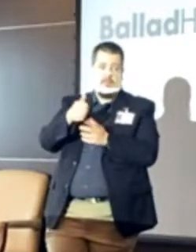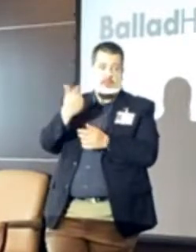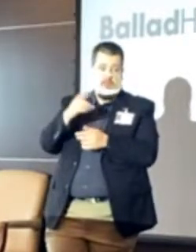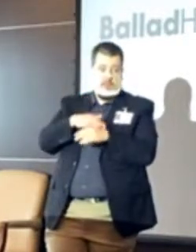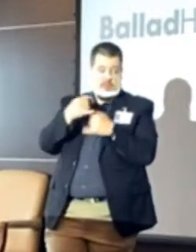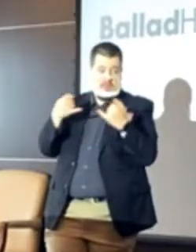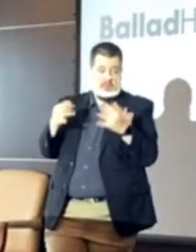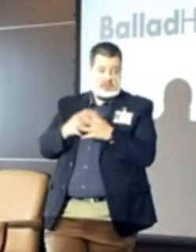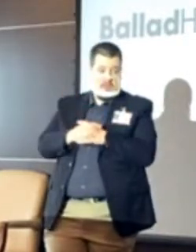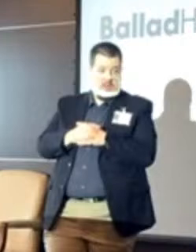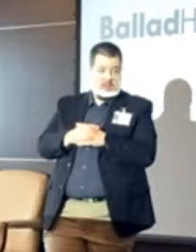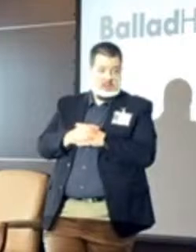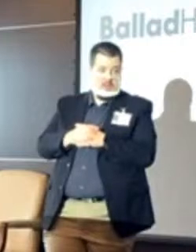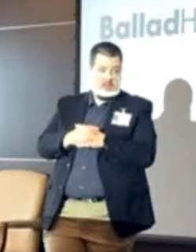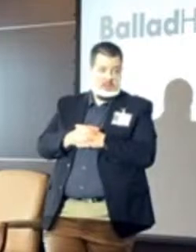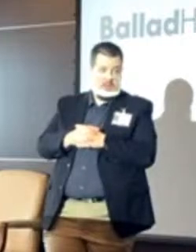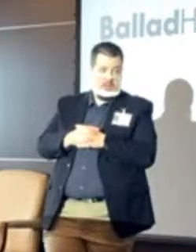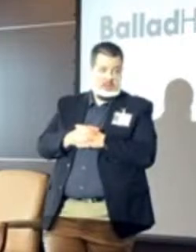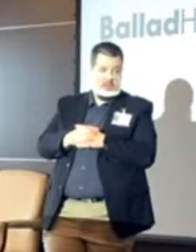line?